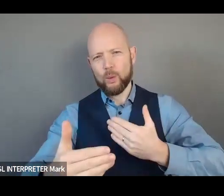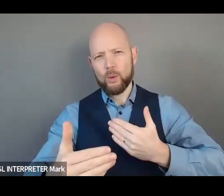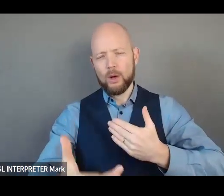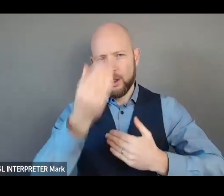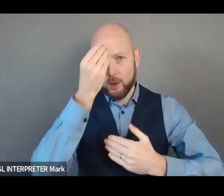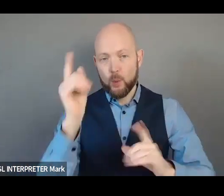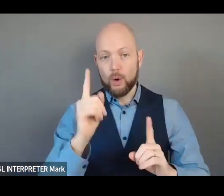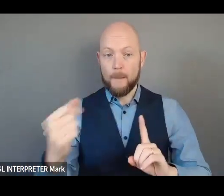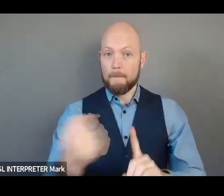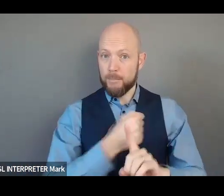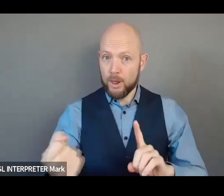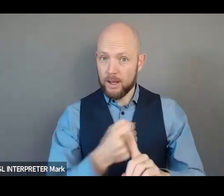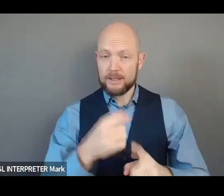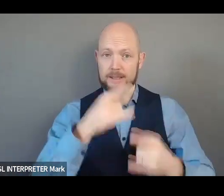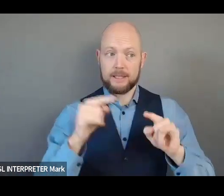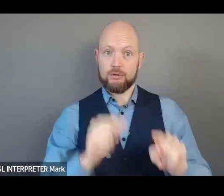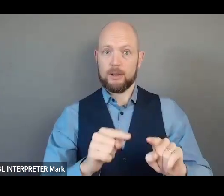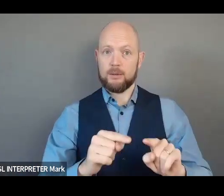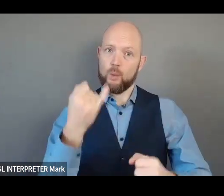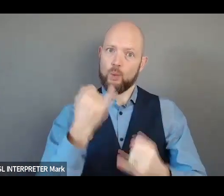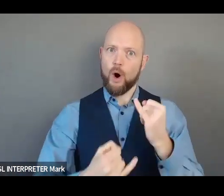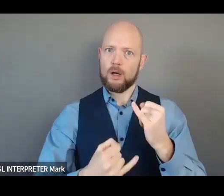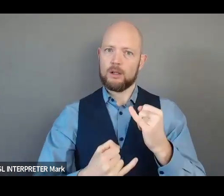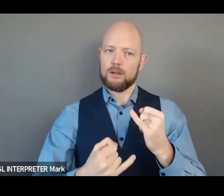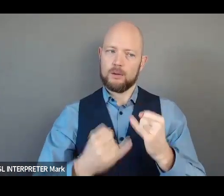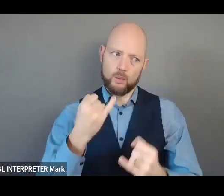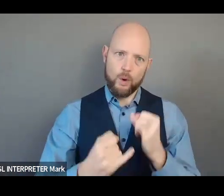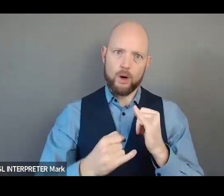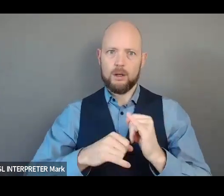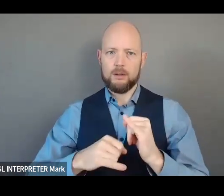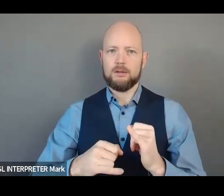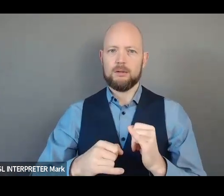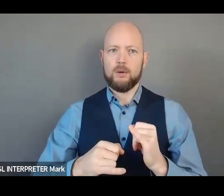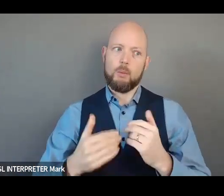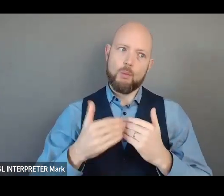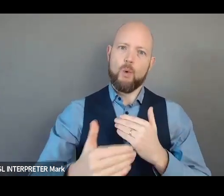bullying and sexual harassment began to rise, and there seems to be no real particularly